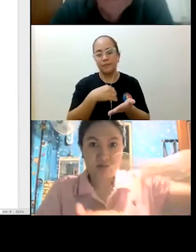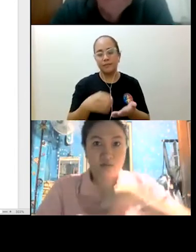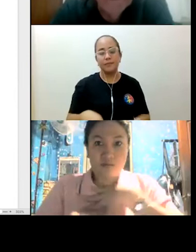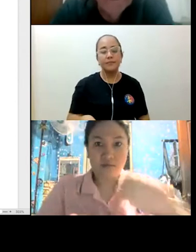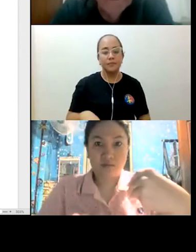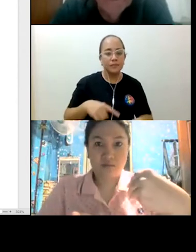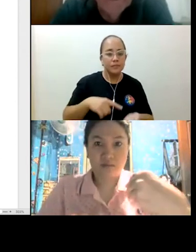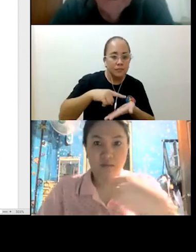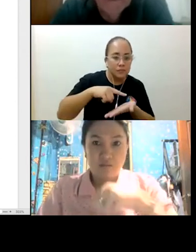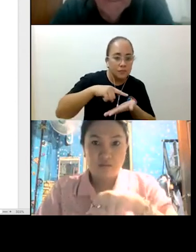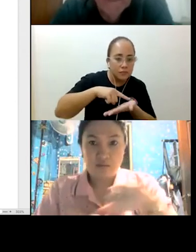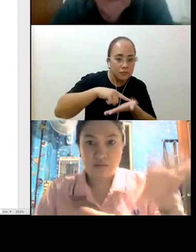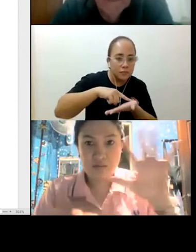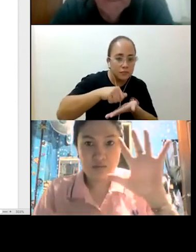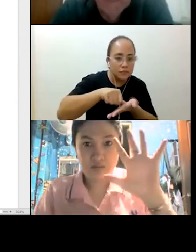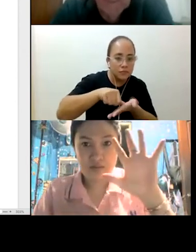Okay.